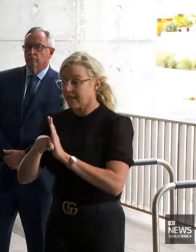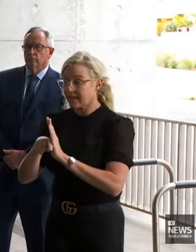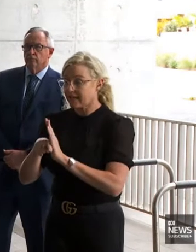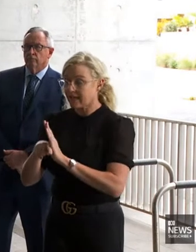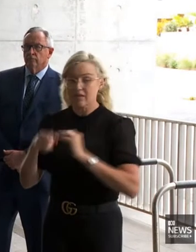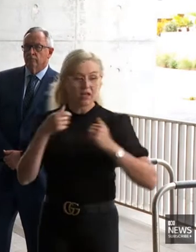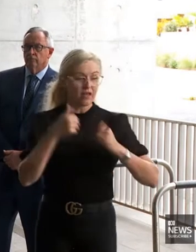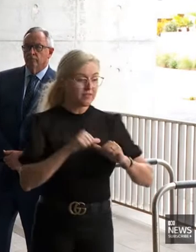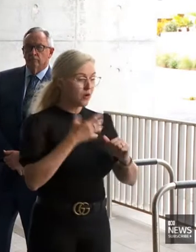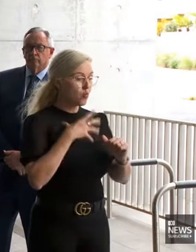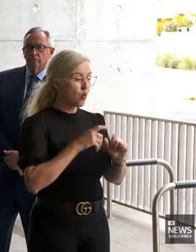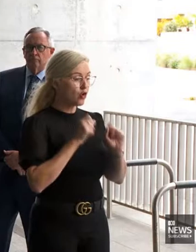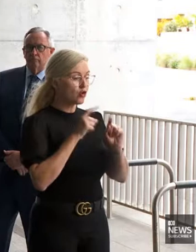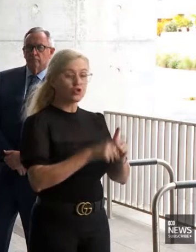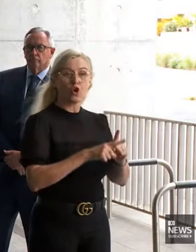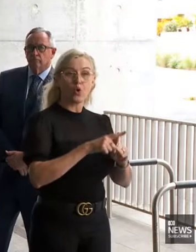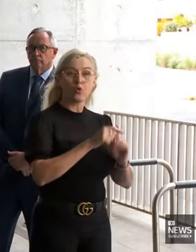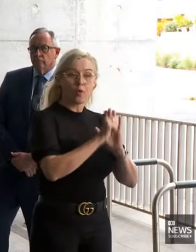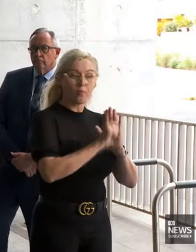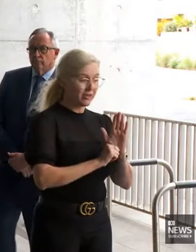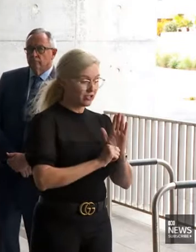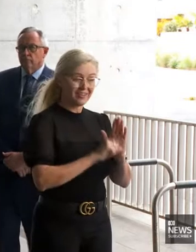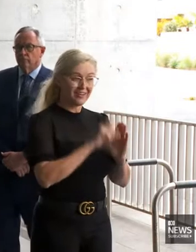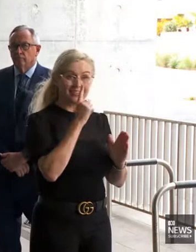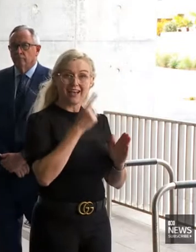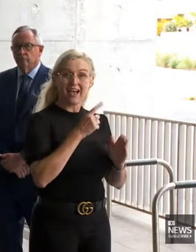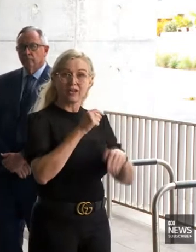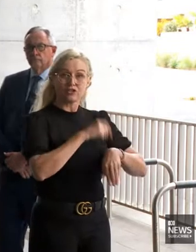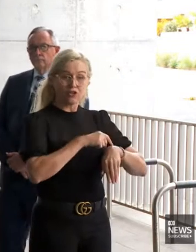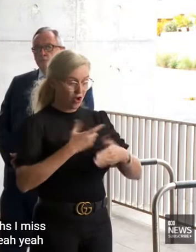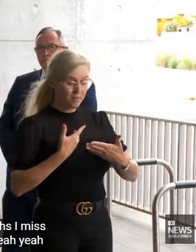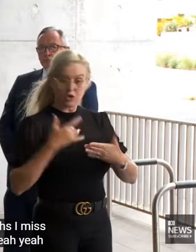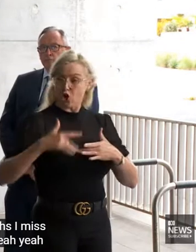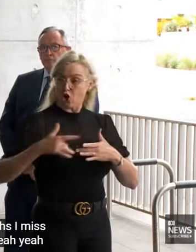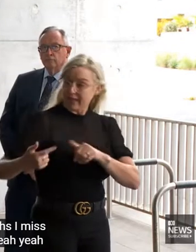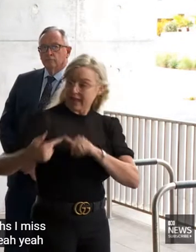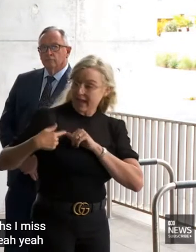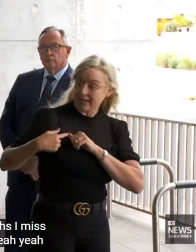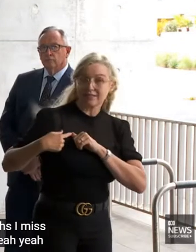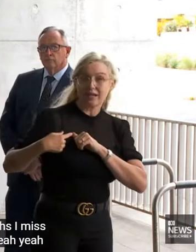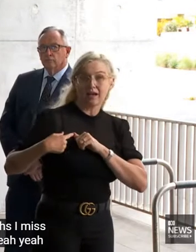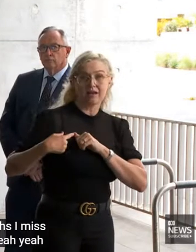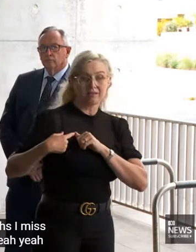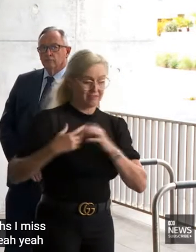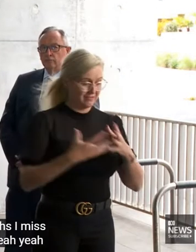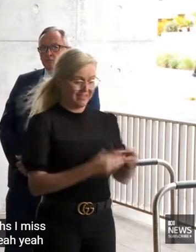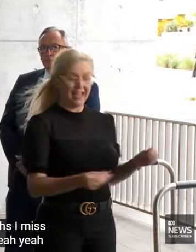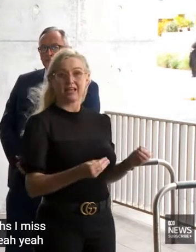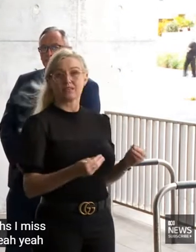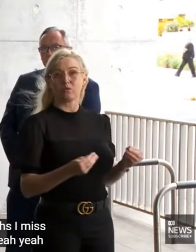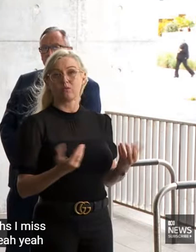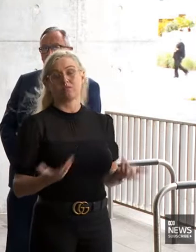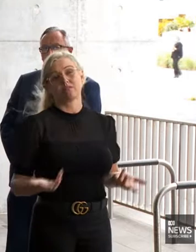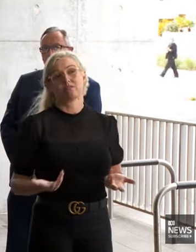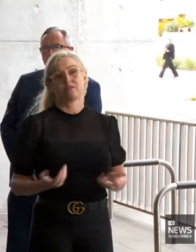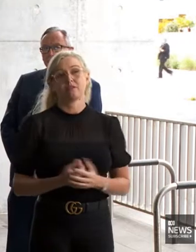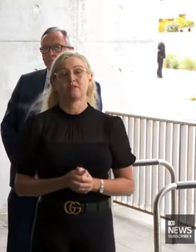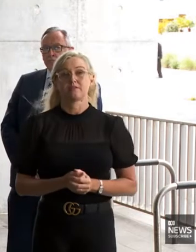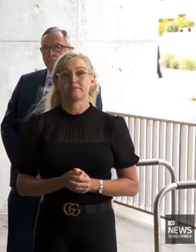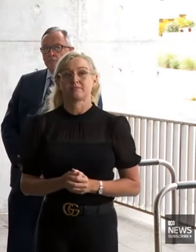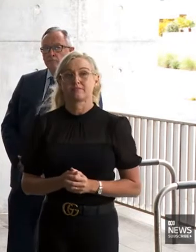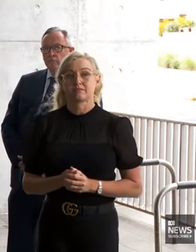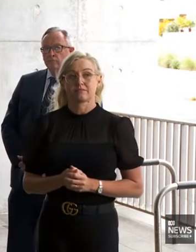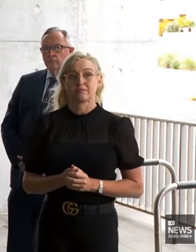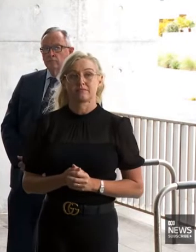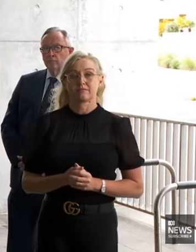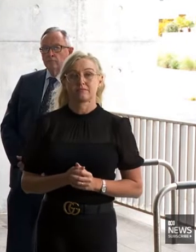Sorry, what was it? Sorry, I missed the first part. People who've not had to get elective surgery need to get tests done. Yeah, They yeah. haven't had their testing done in time. Yeah. We're only just